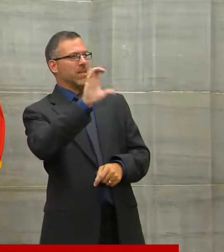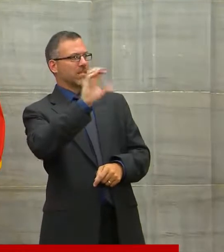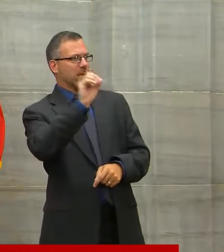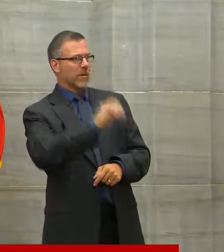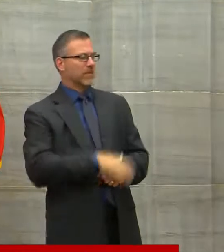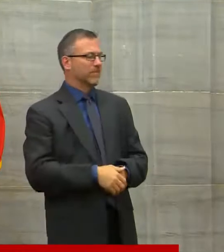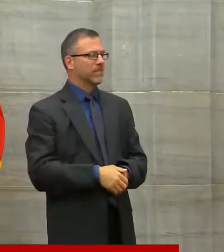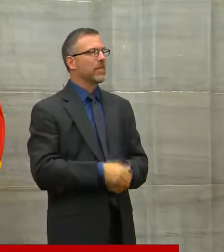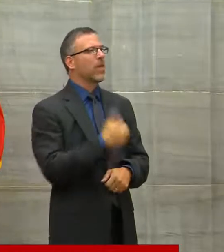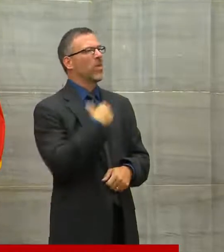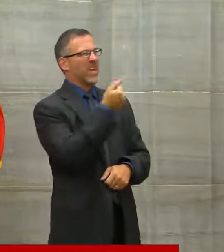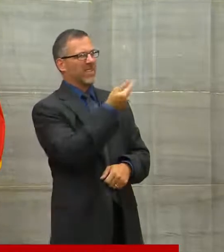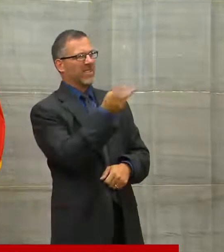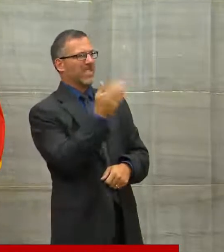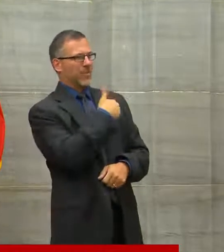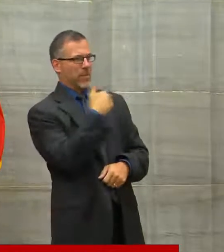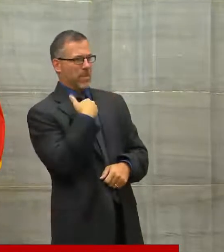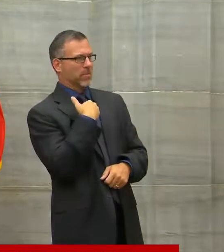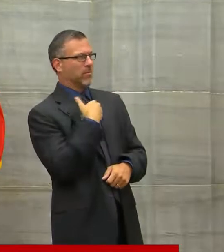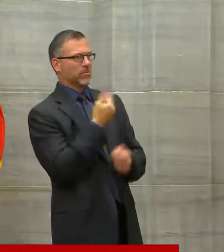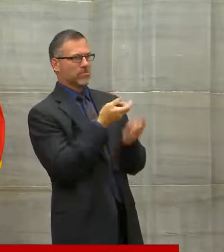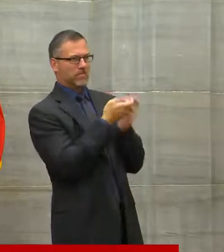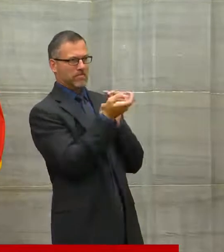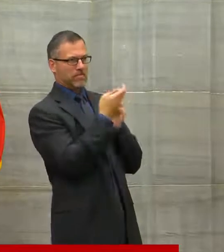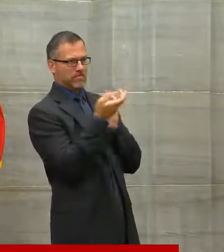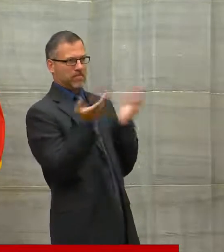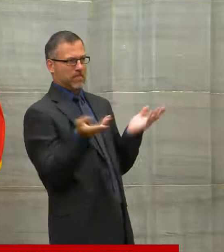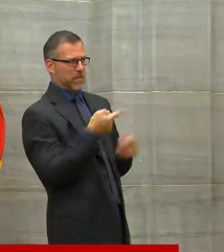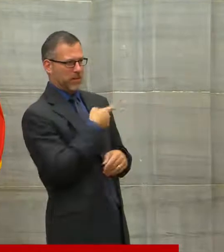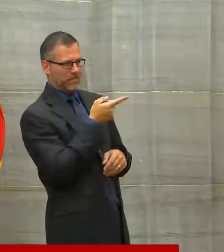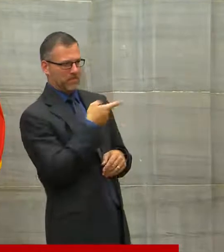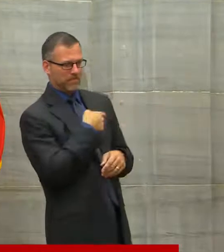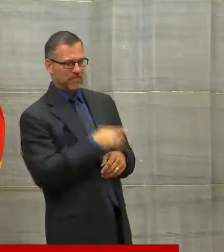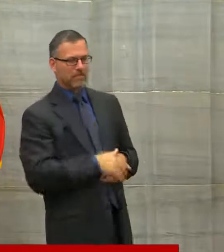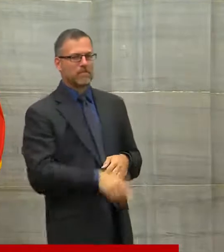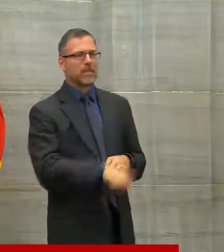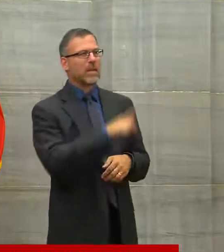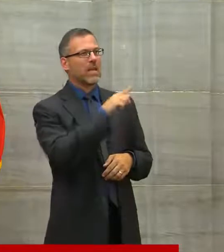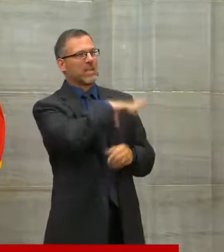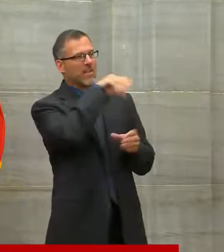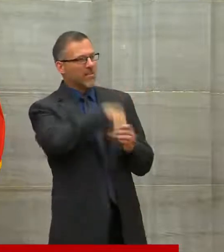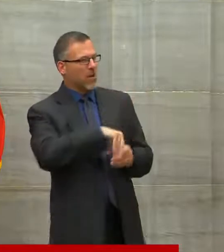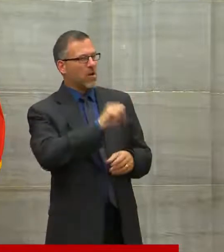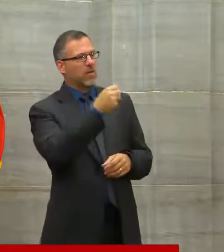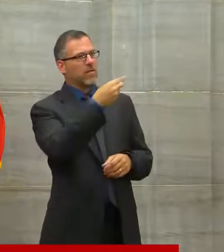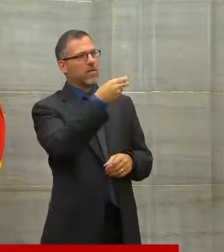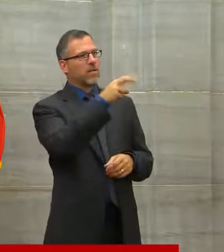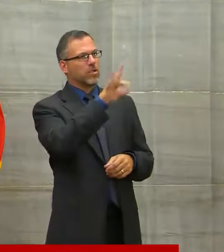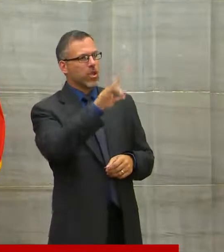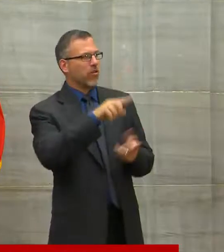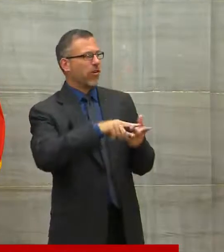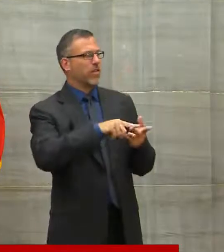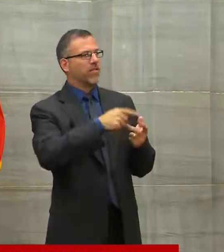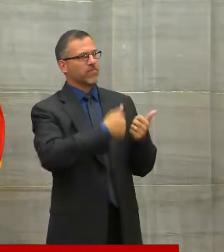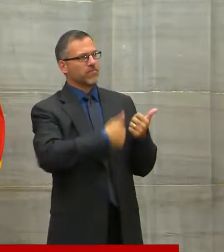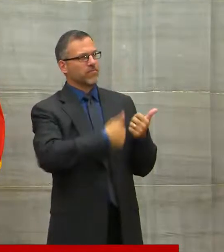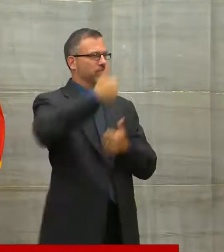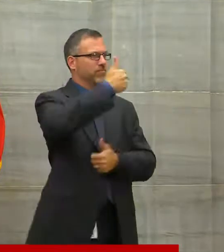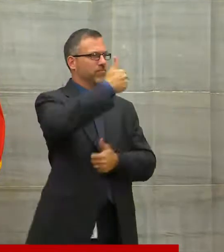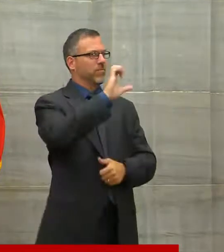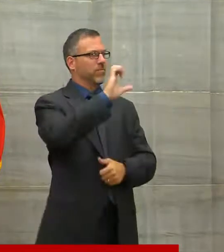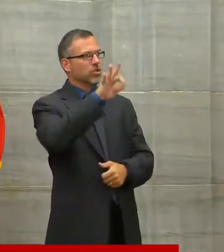we have several of our members here, and I want to thank them for being here, which is comprised of either sheriffs, chiefs, our